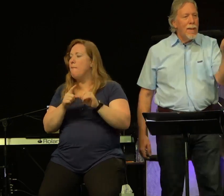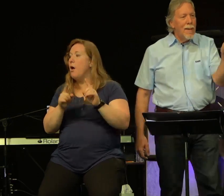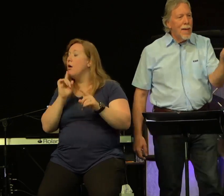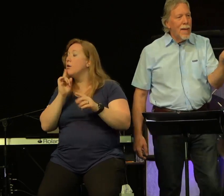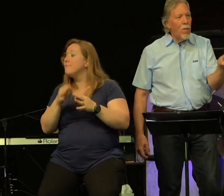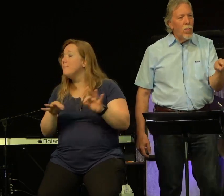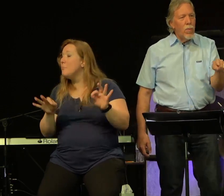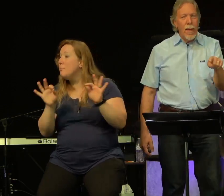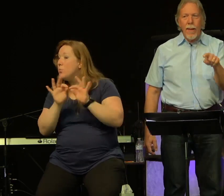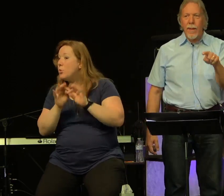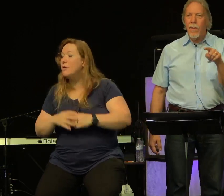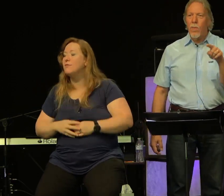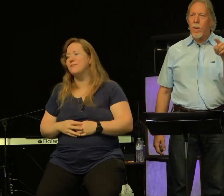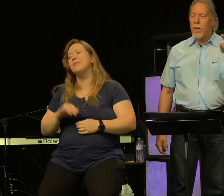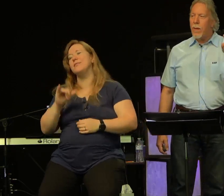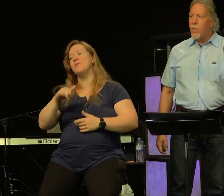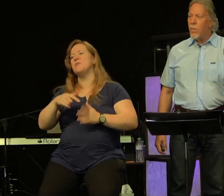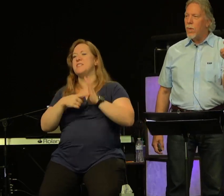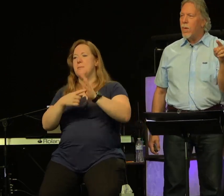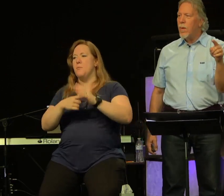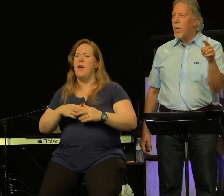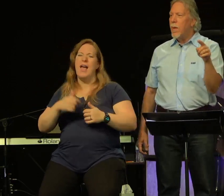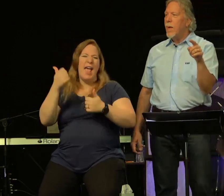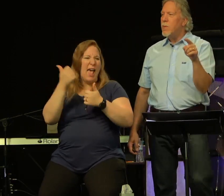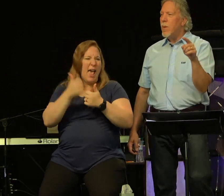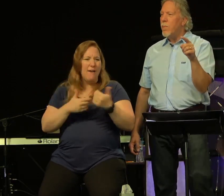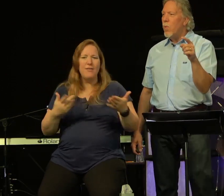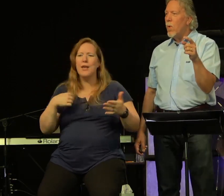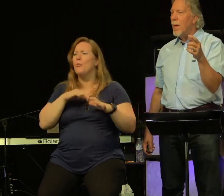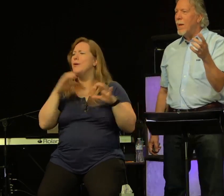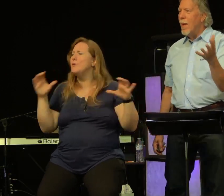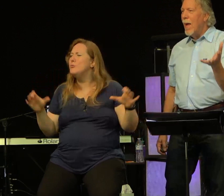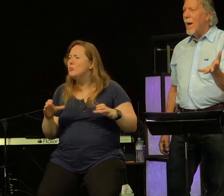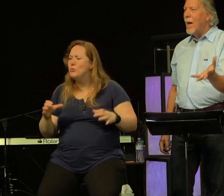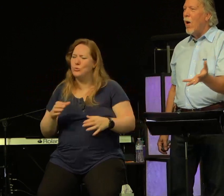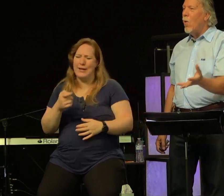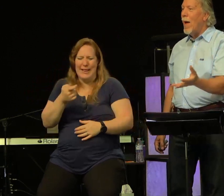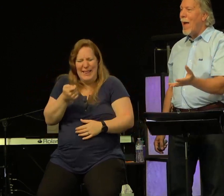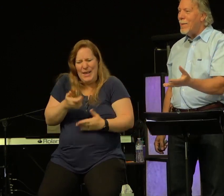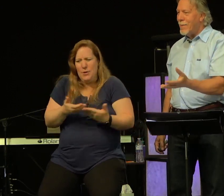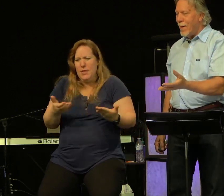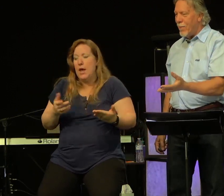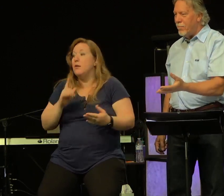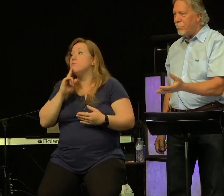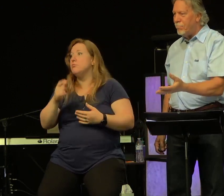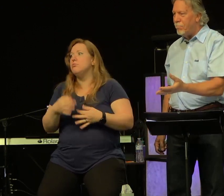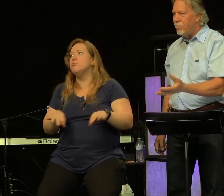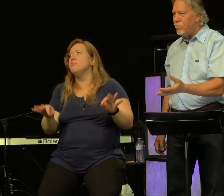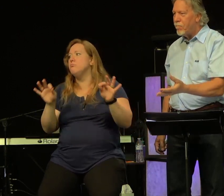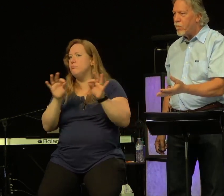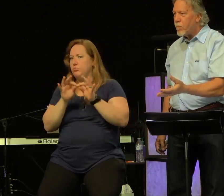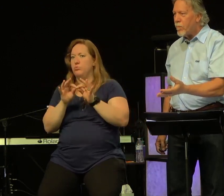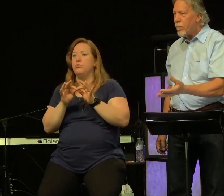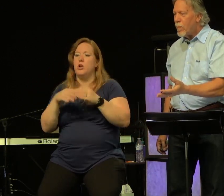Every little thing we do is important, and it all adds up.